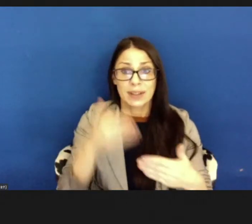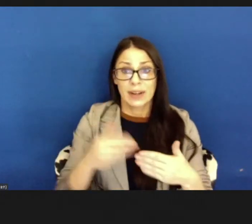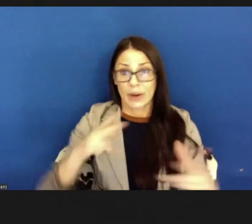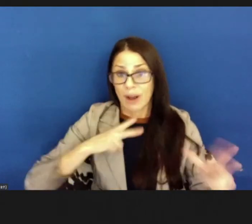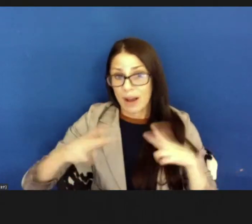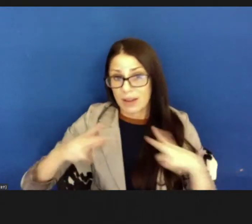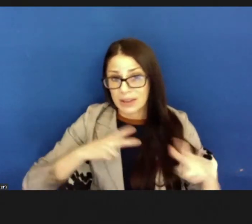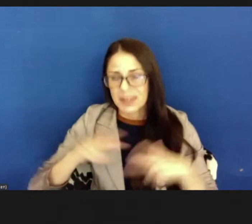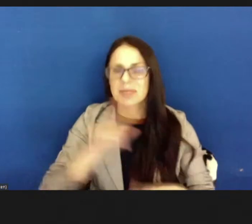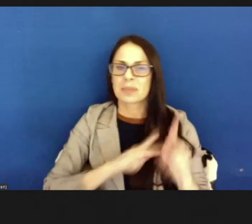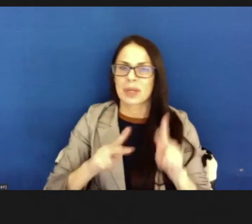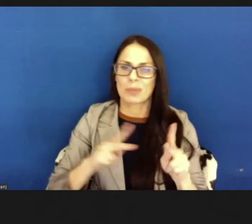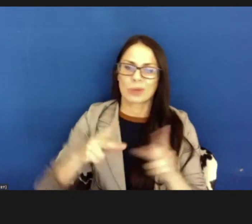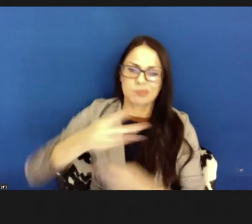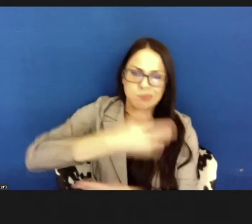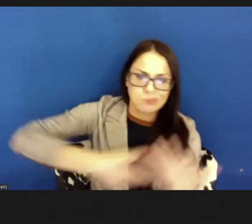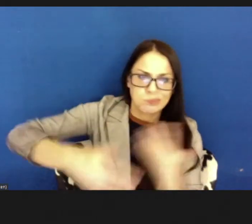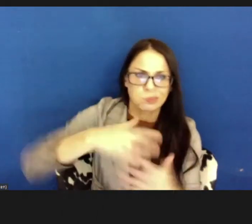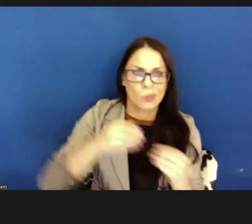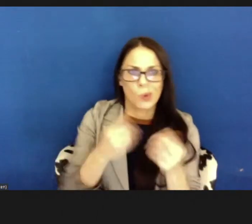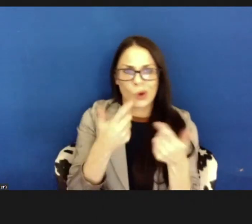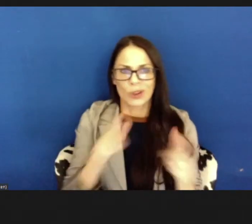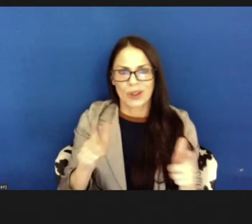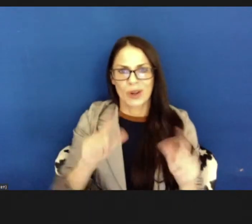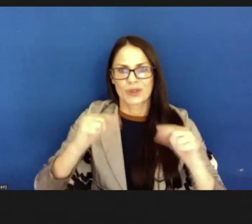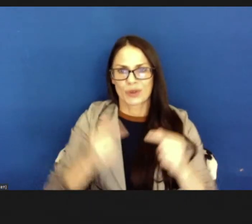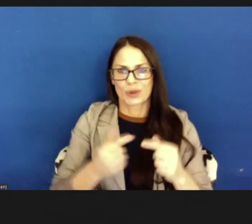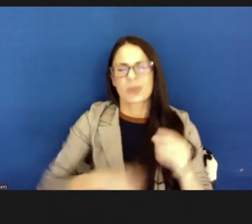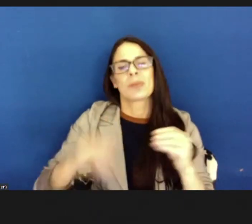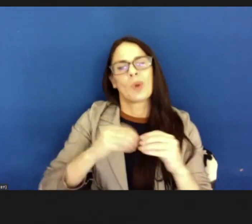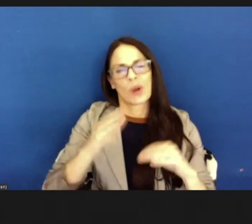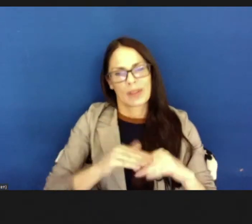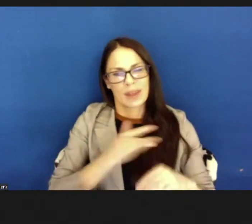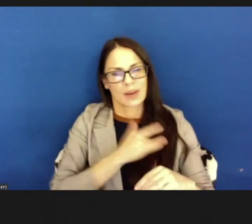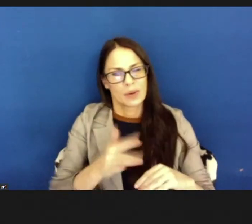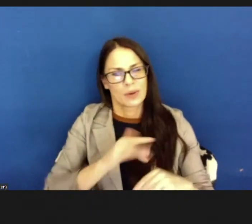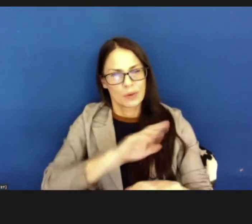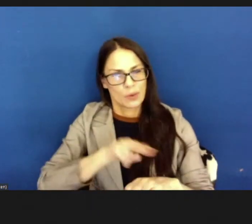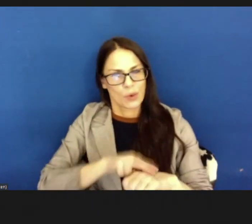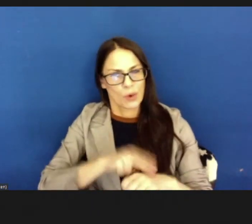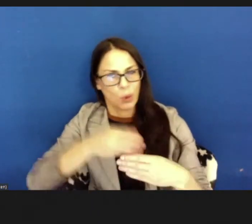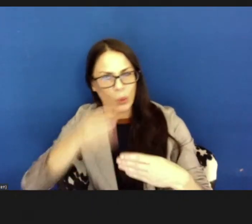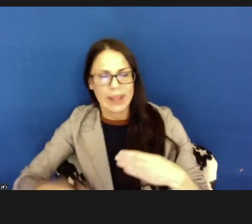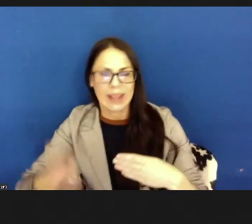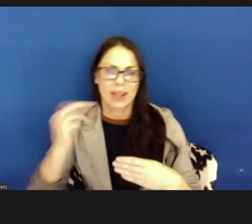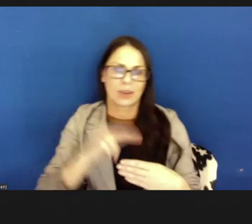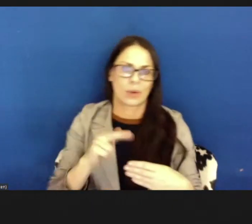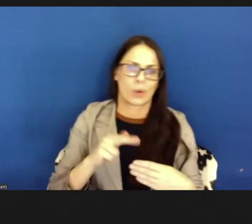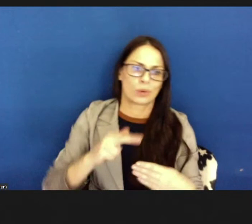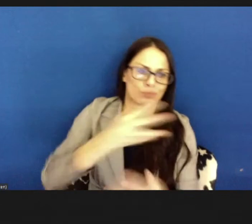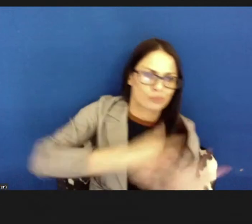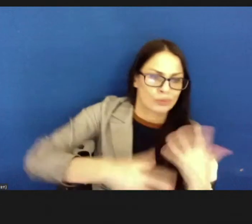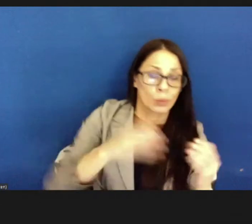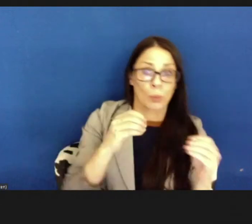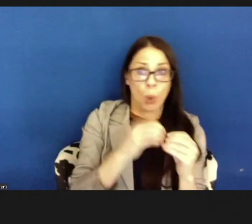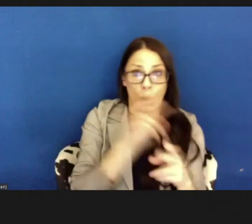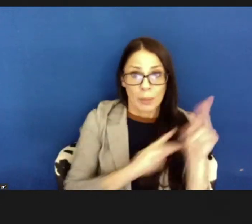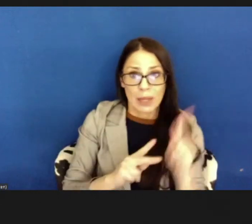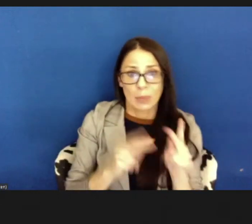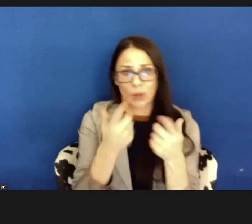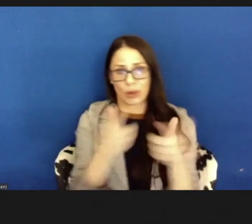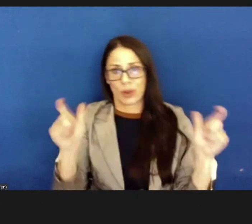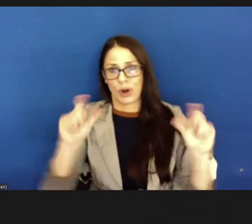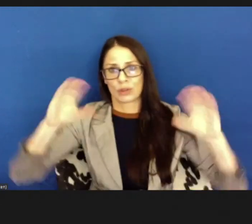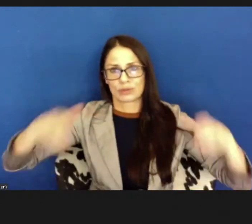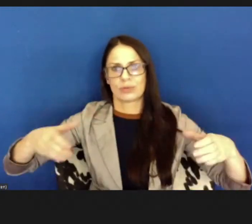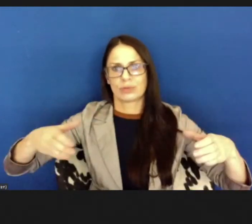larger groups than they typically do on a normal weekend, or they gather with more people or in larger groups. So I think all of those